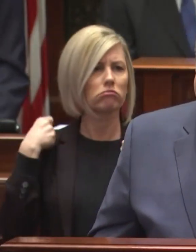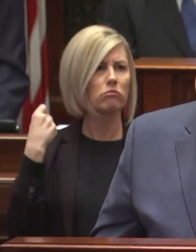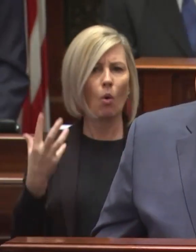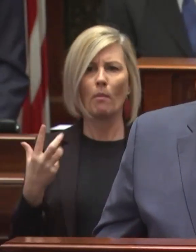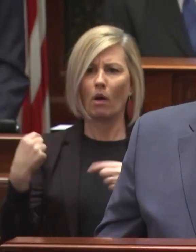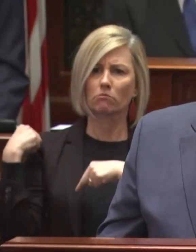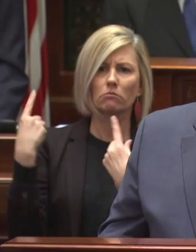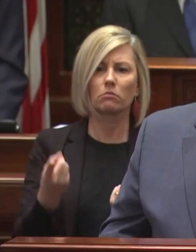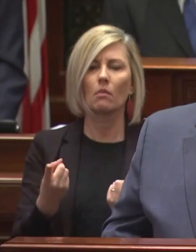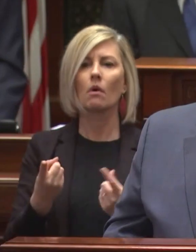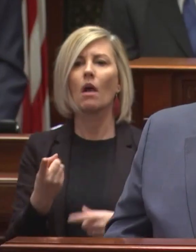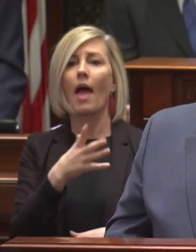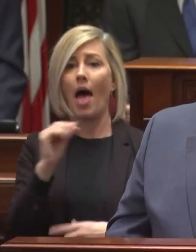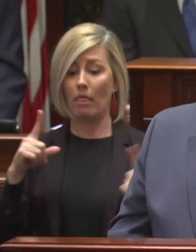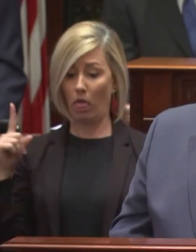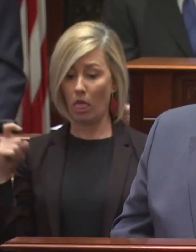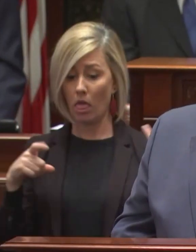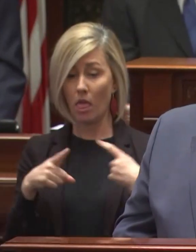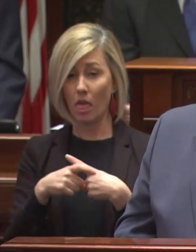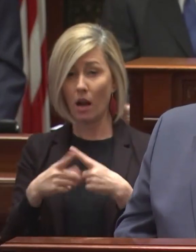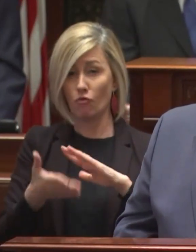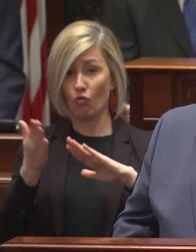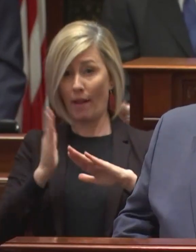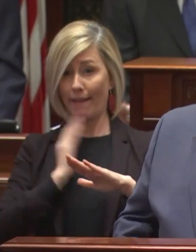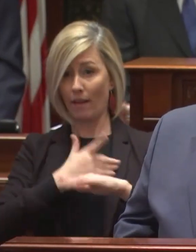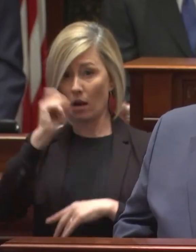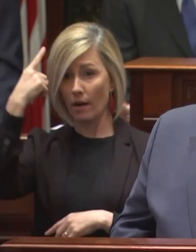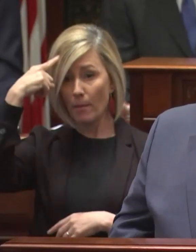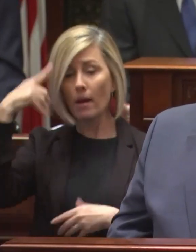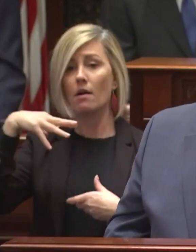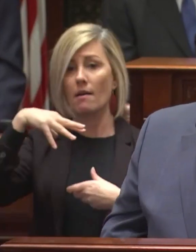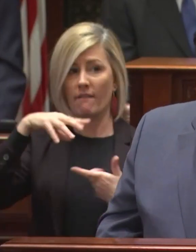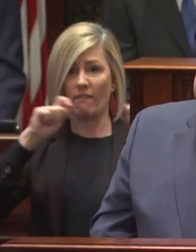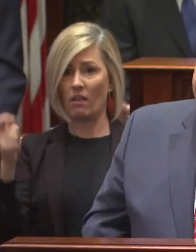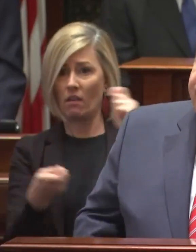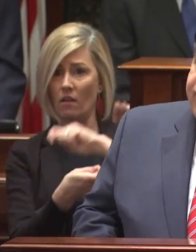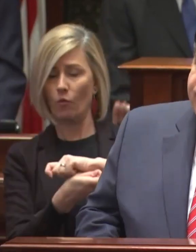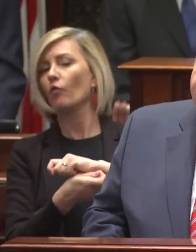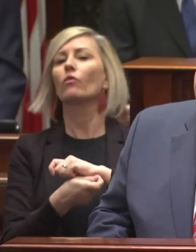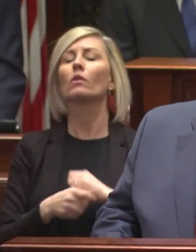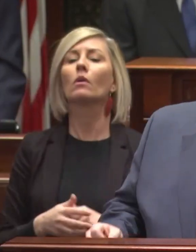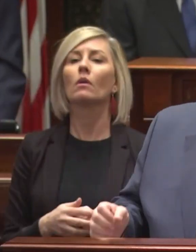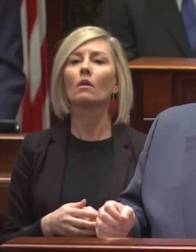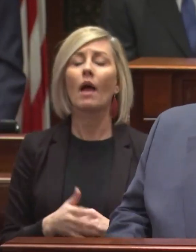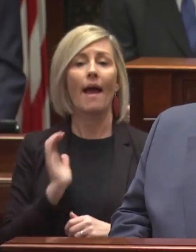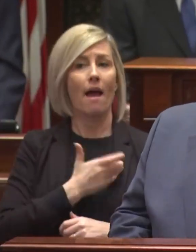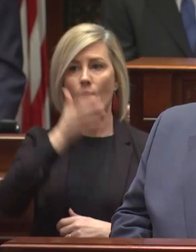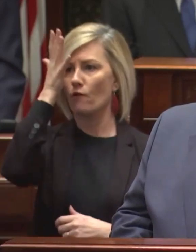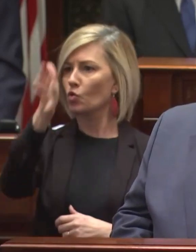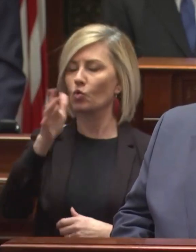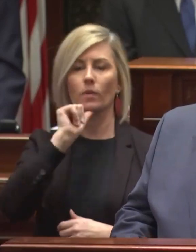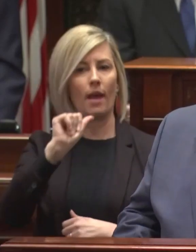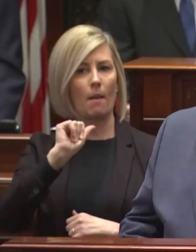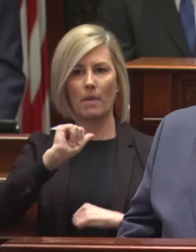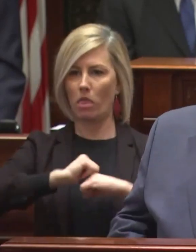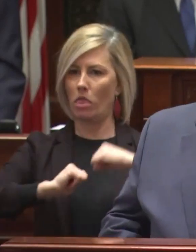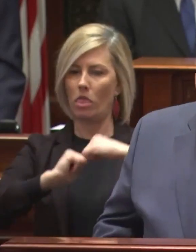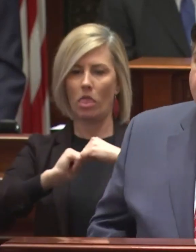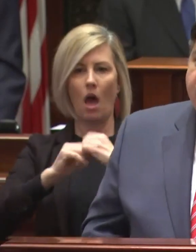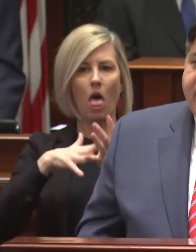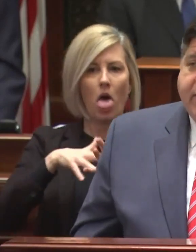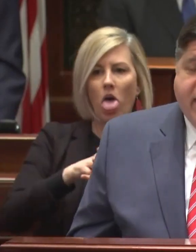the years, and the complexities of running our government have evolved with it. Our future will not be built on the